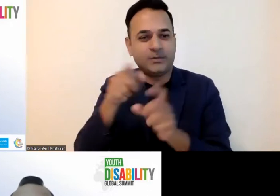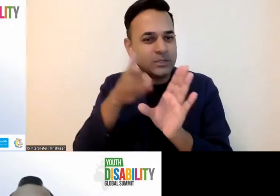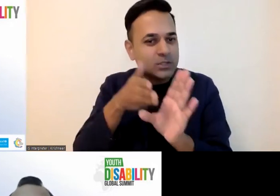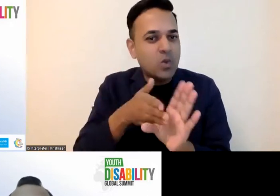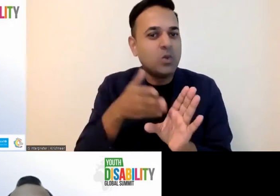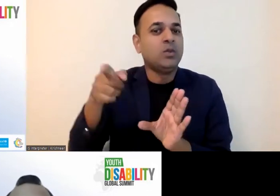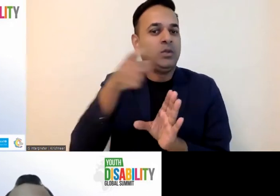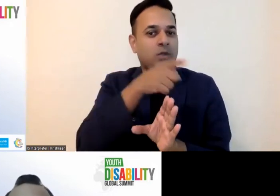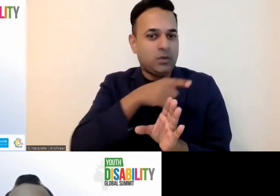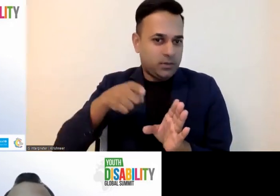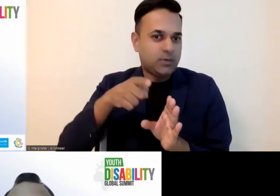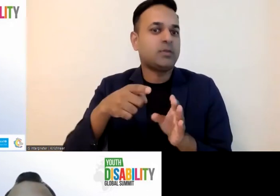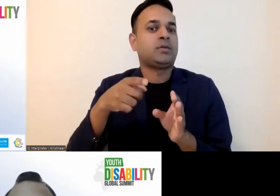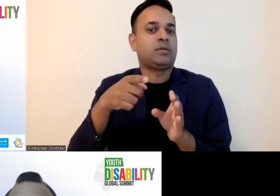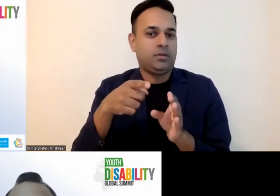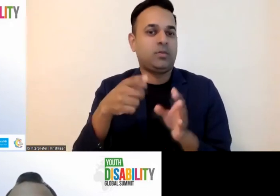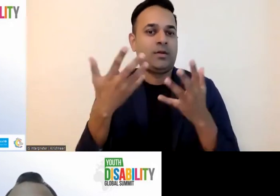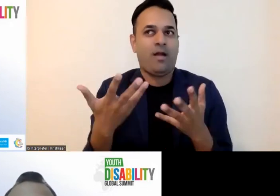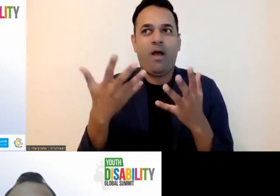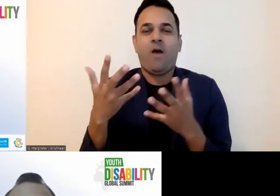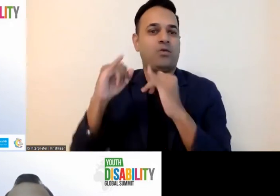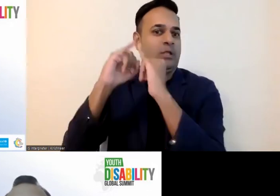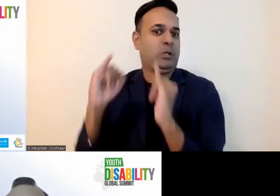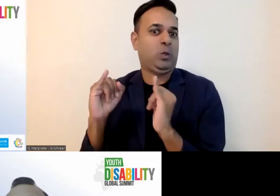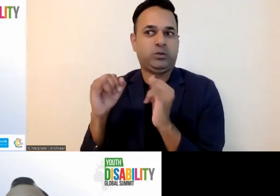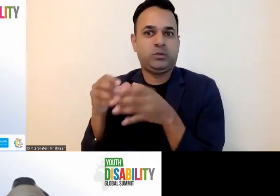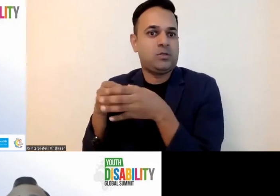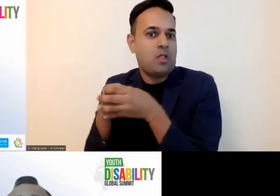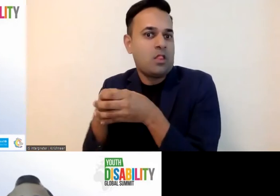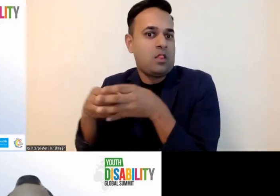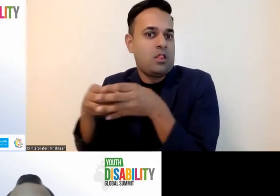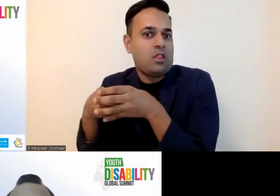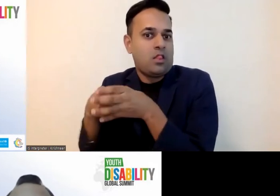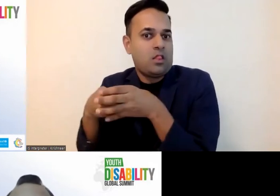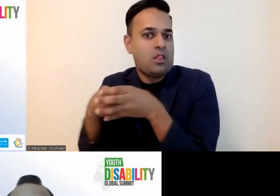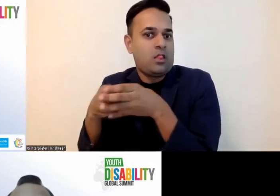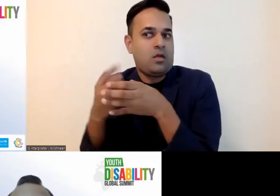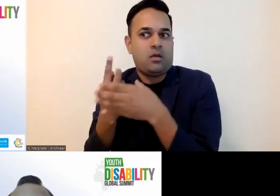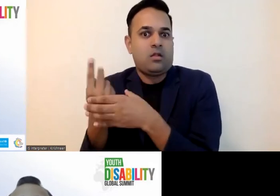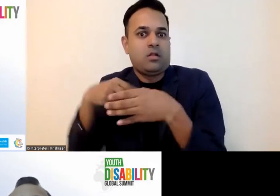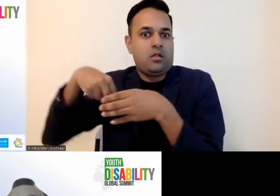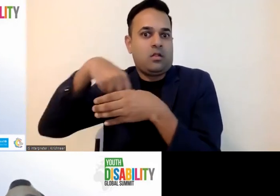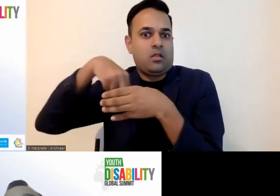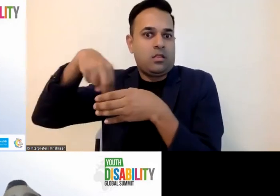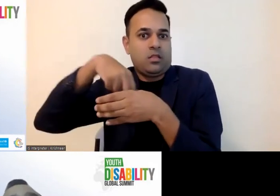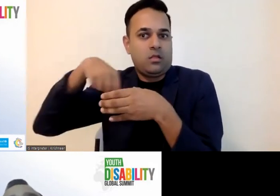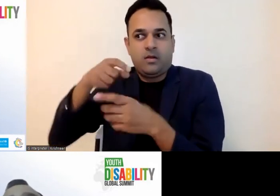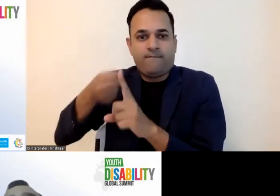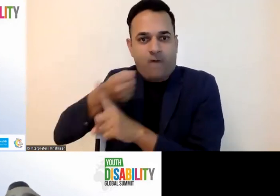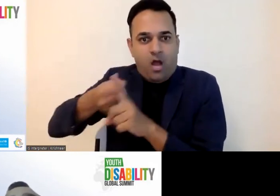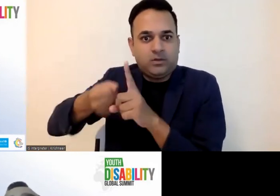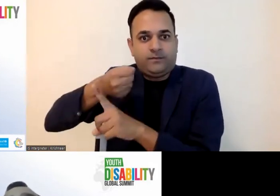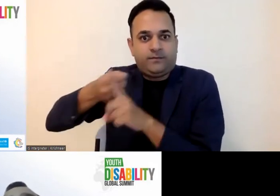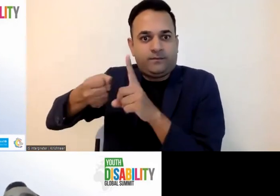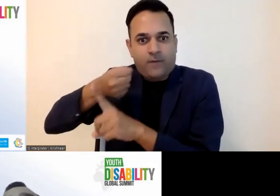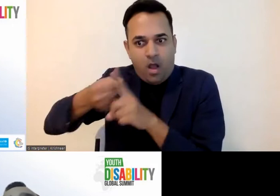to health services, no access to education services, no access to employment. And I totally agree with